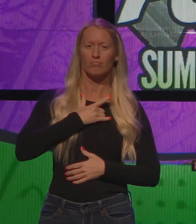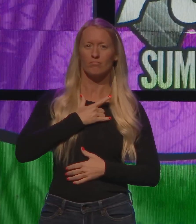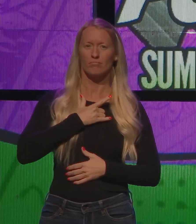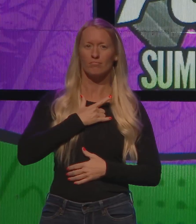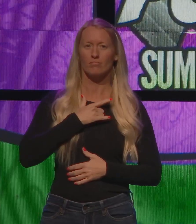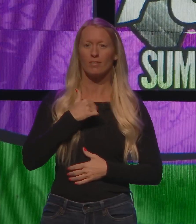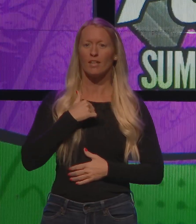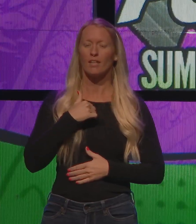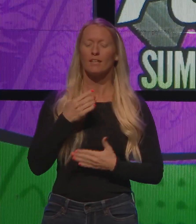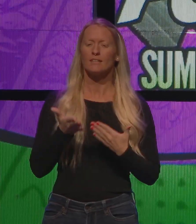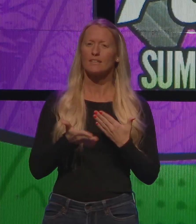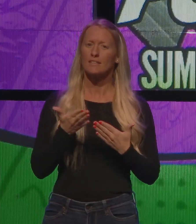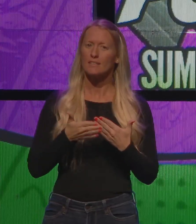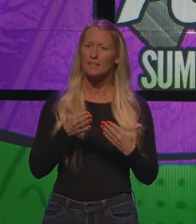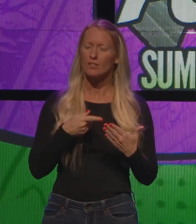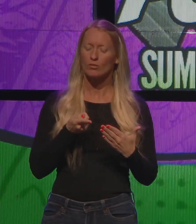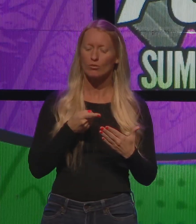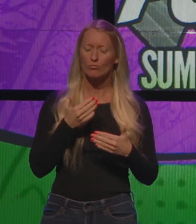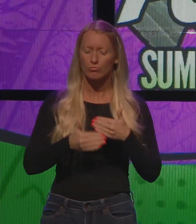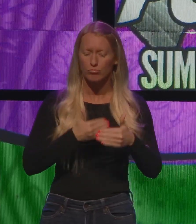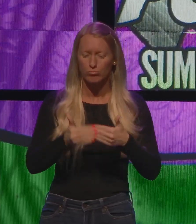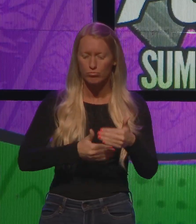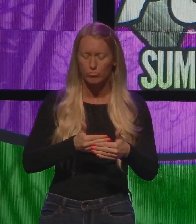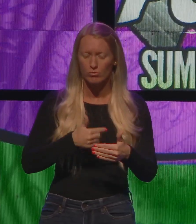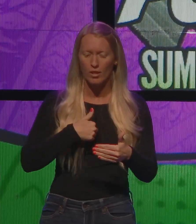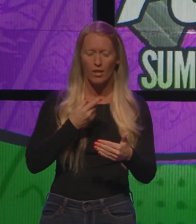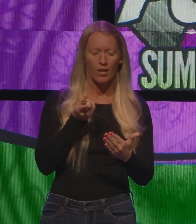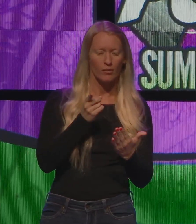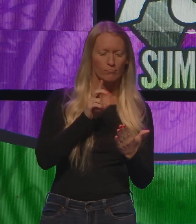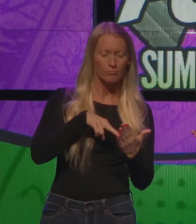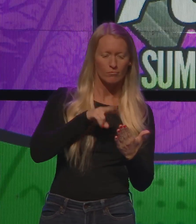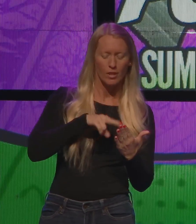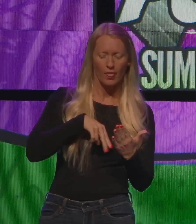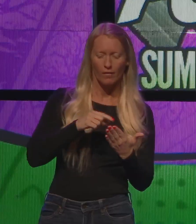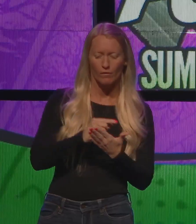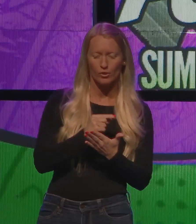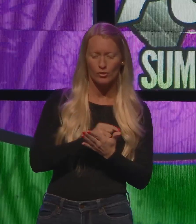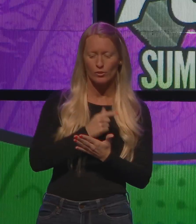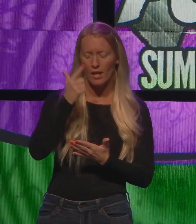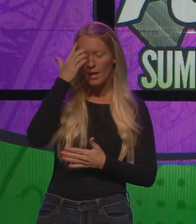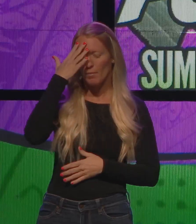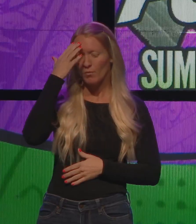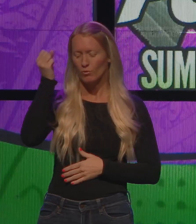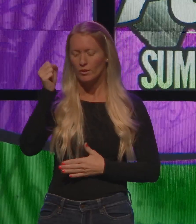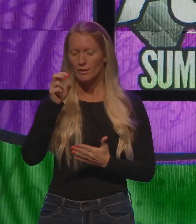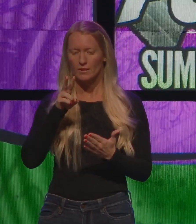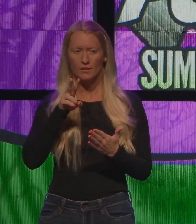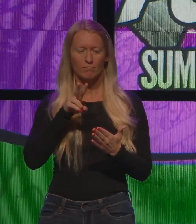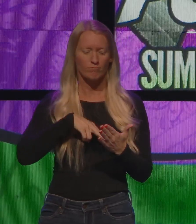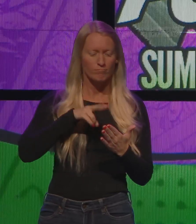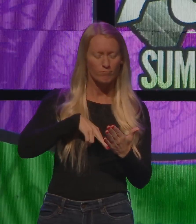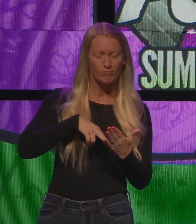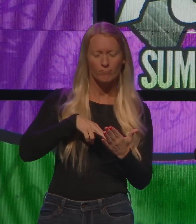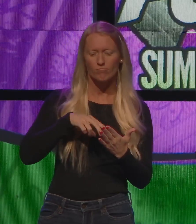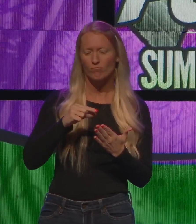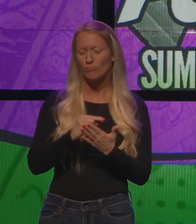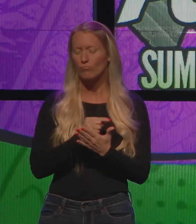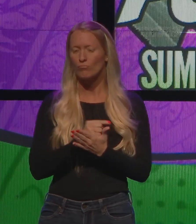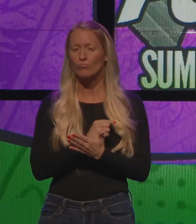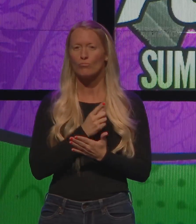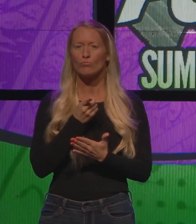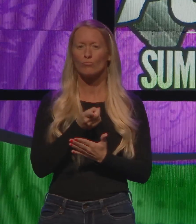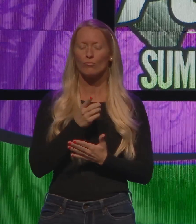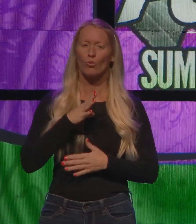was preparing, I was I've read these verses. I've memorized these verses. Cool. And